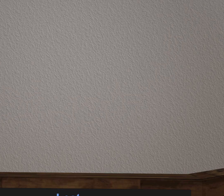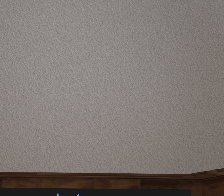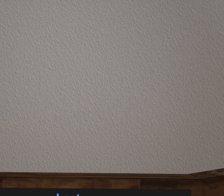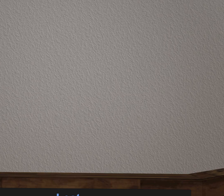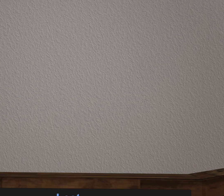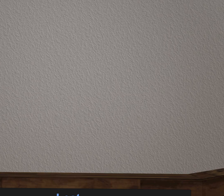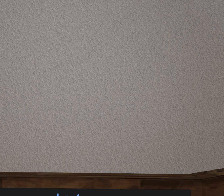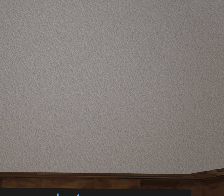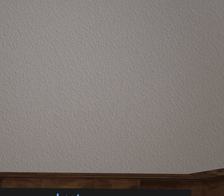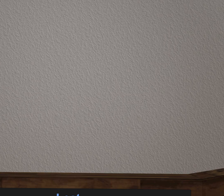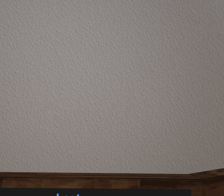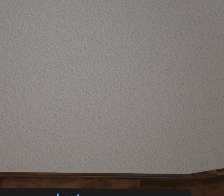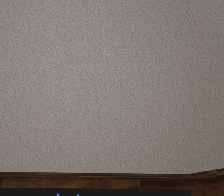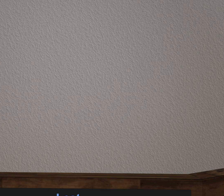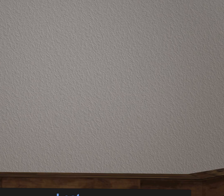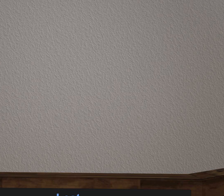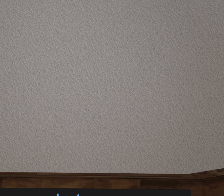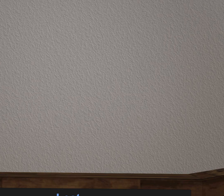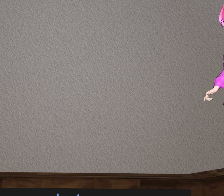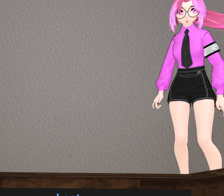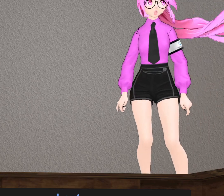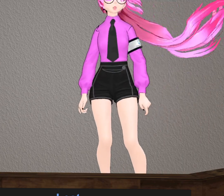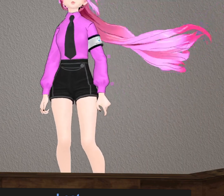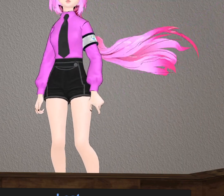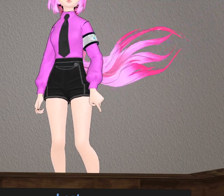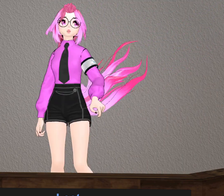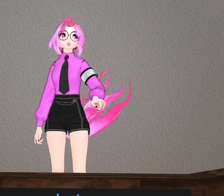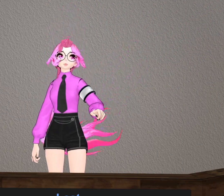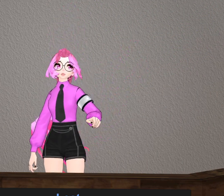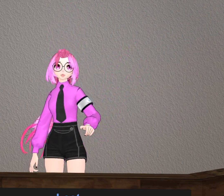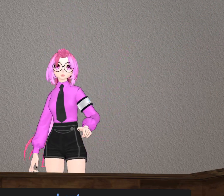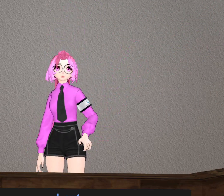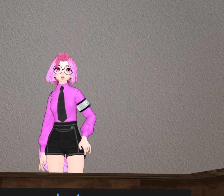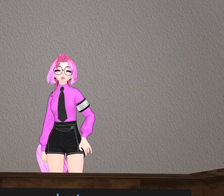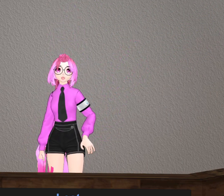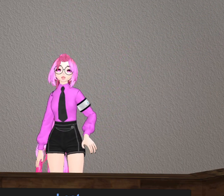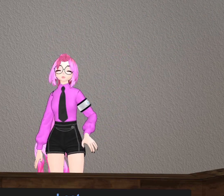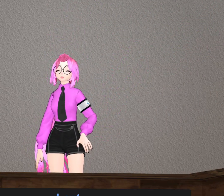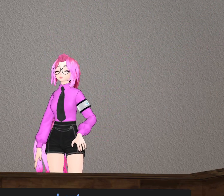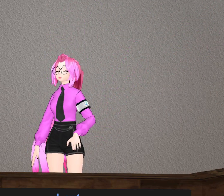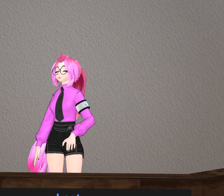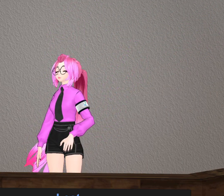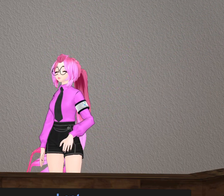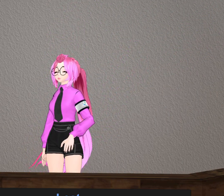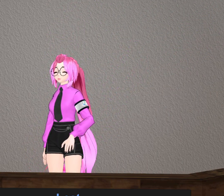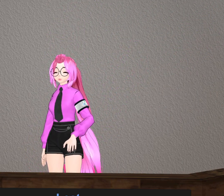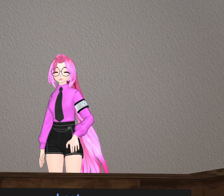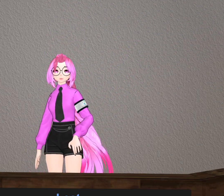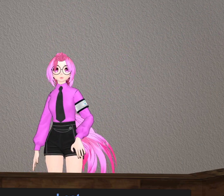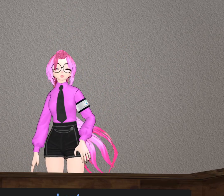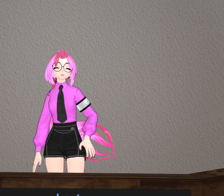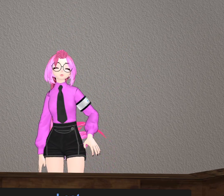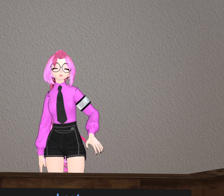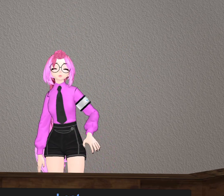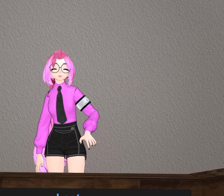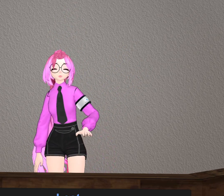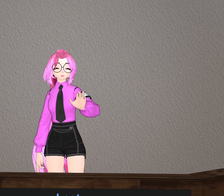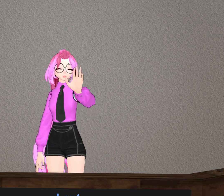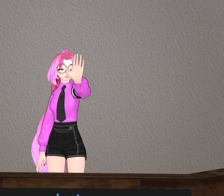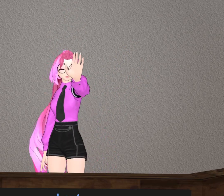I think it's okay. And now you've killed them. No. What did you All do? right. She's a Jedi. You did not have to do that. We all